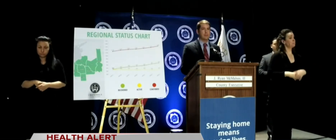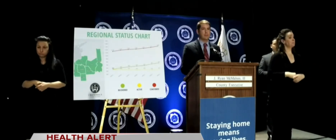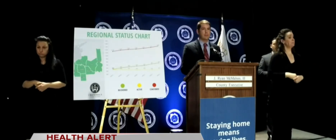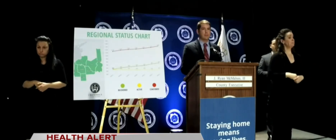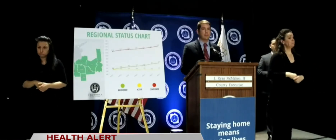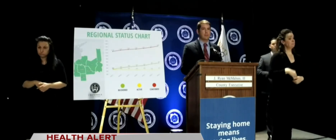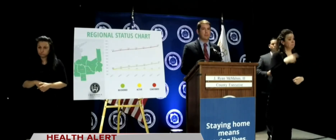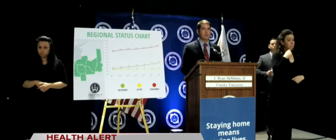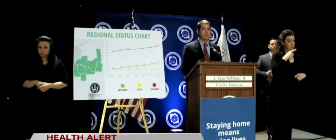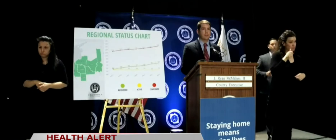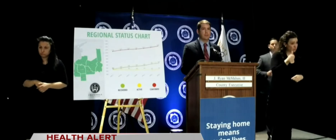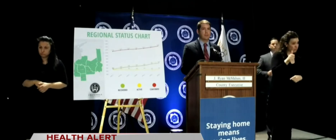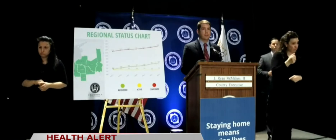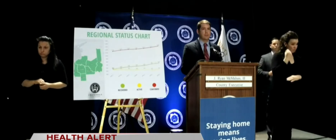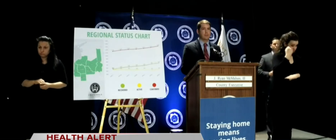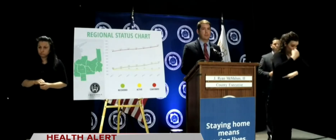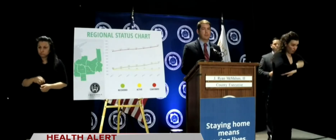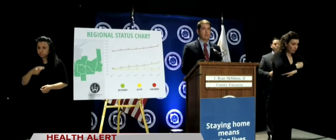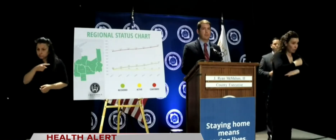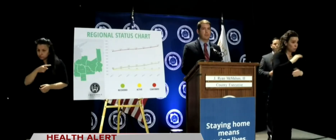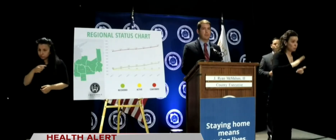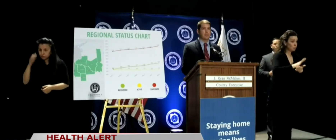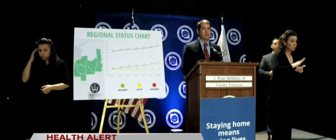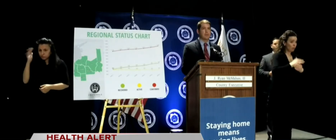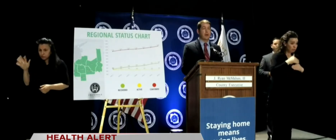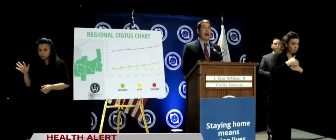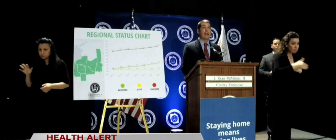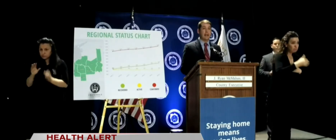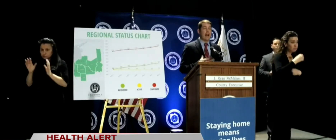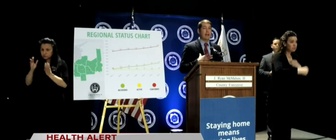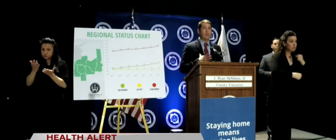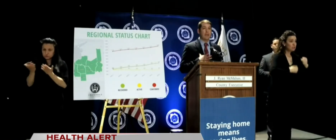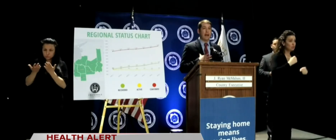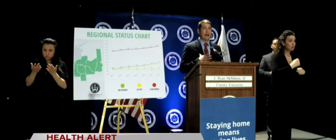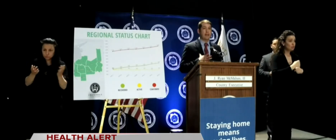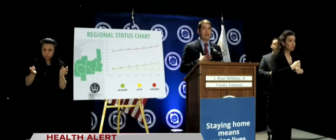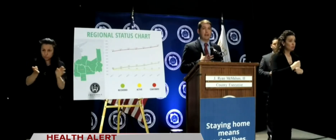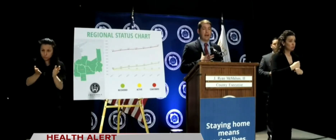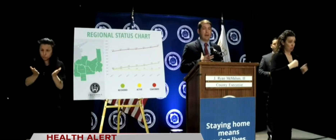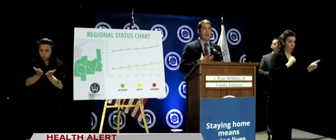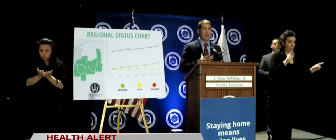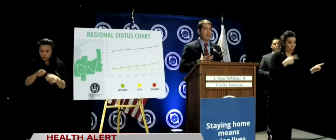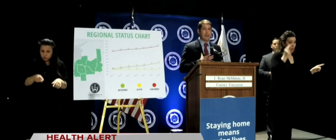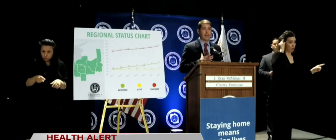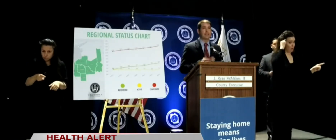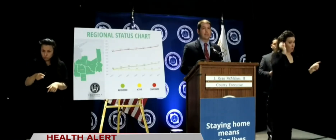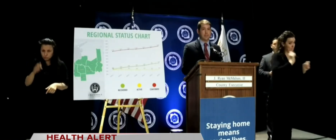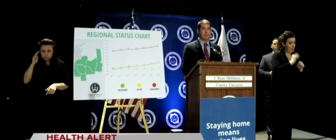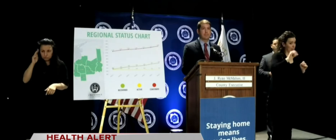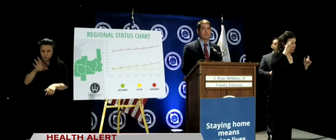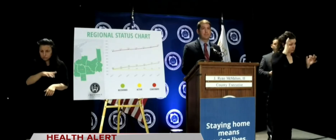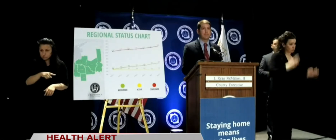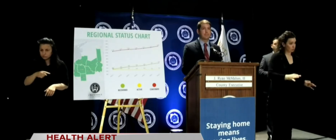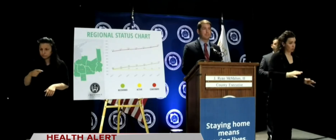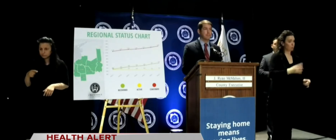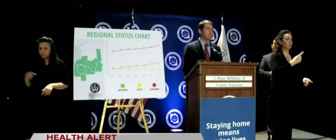down the school district for the rest of the year. You would leave that up to the governor. I would not make that decision.